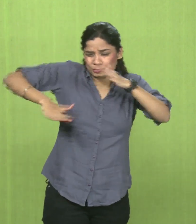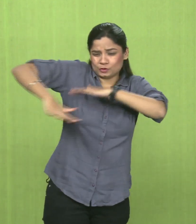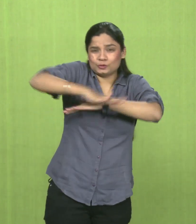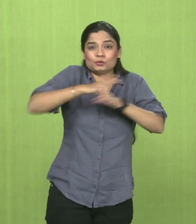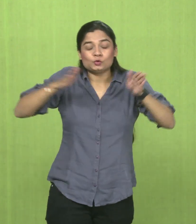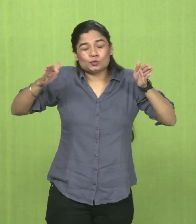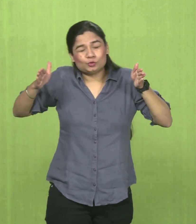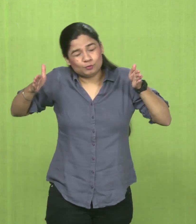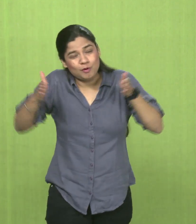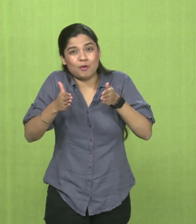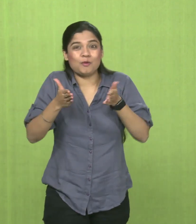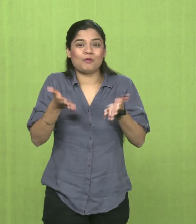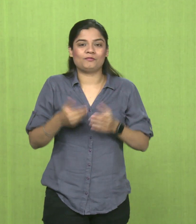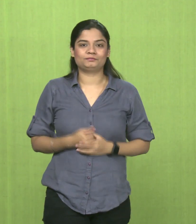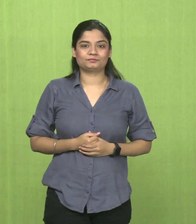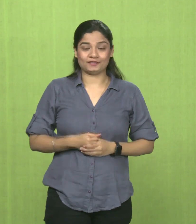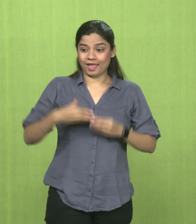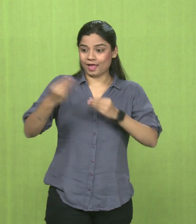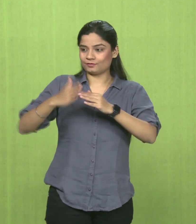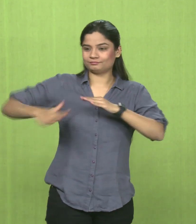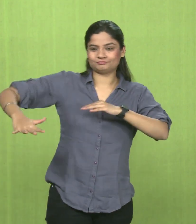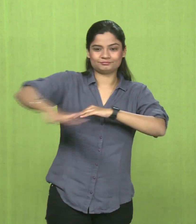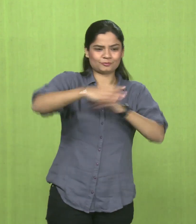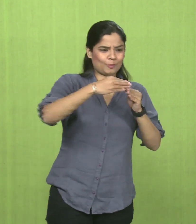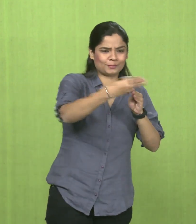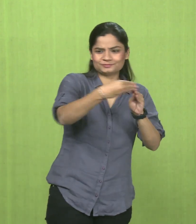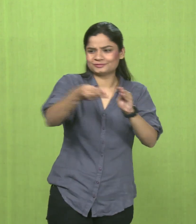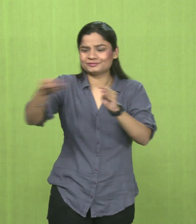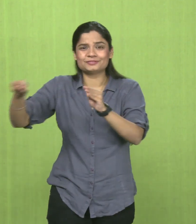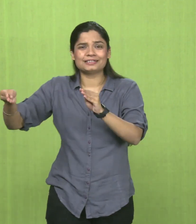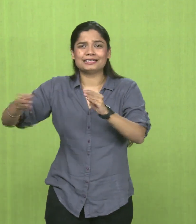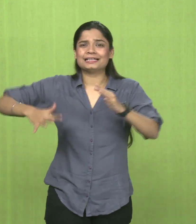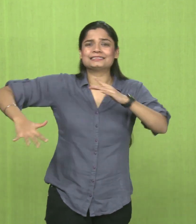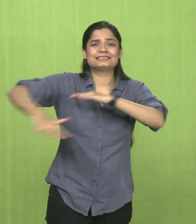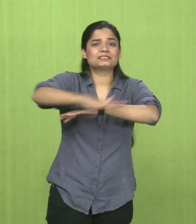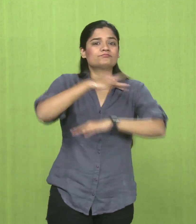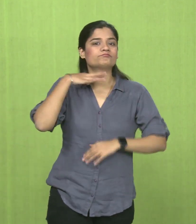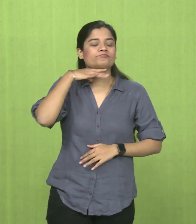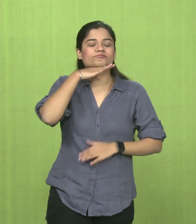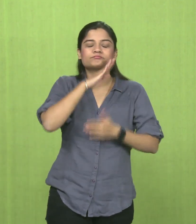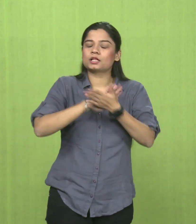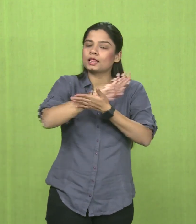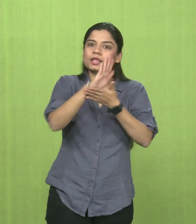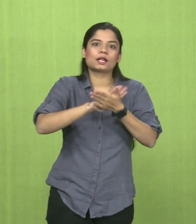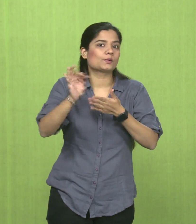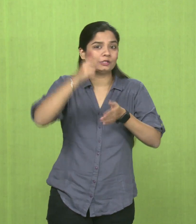airtight. It's a really small house. The surroundings are also not